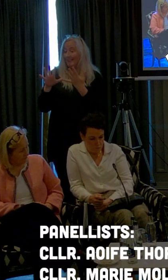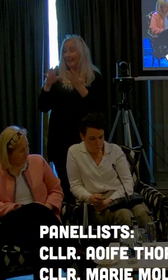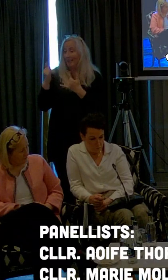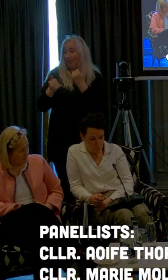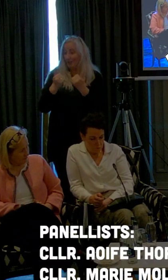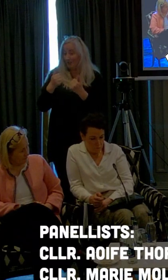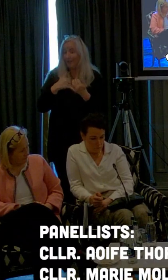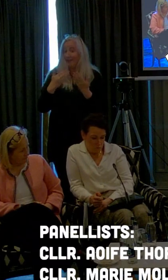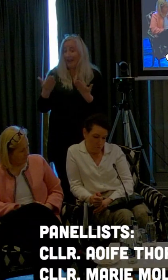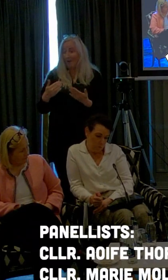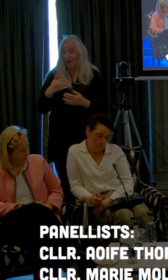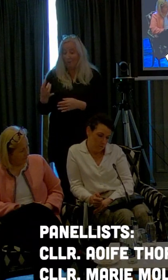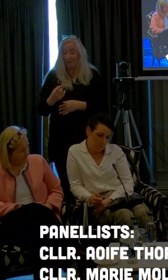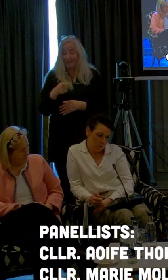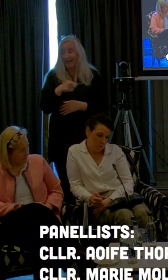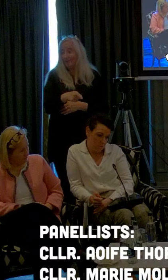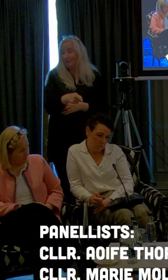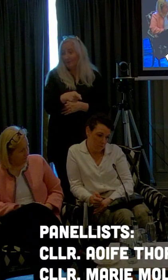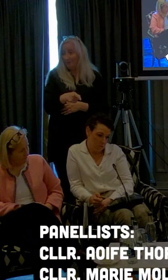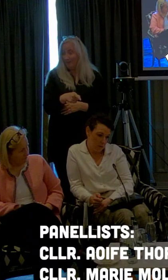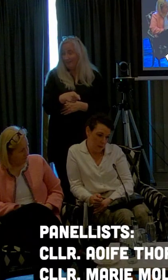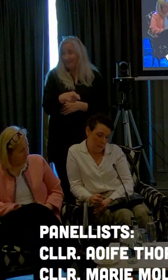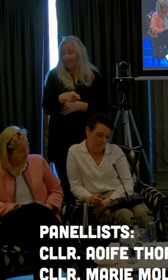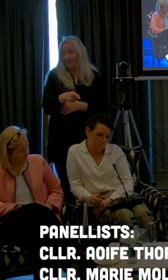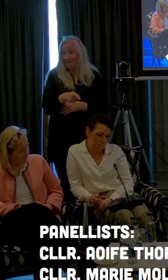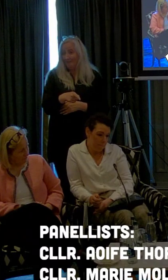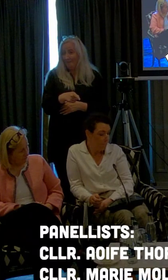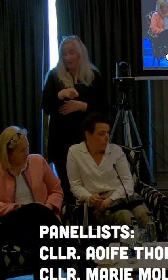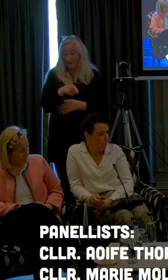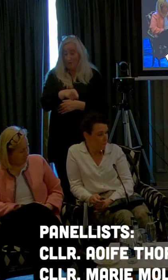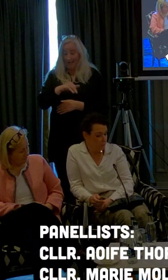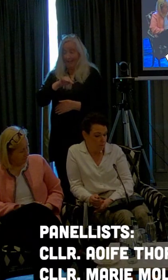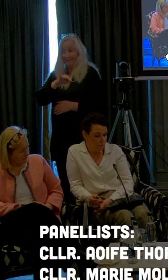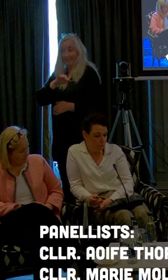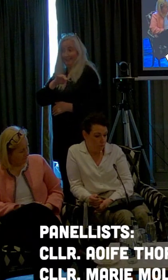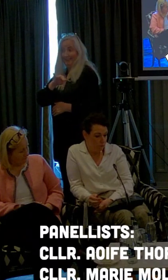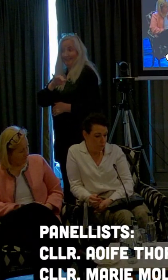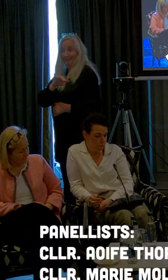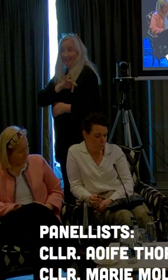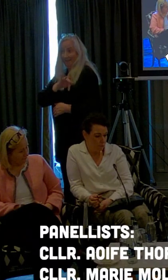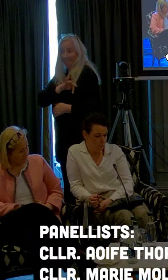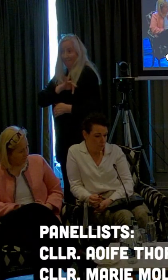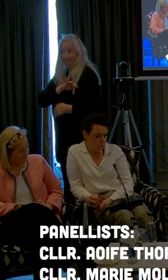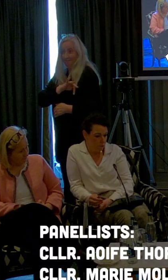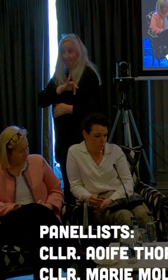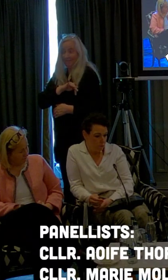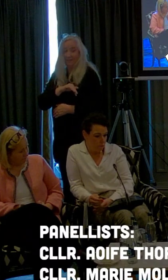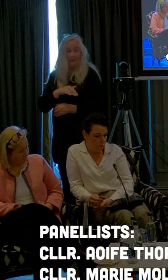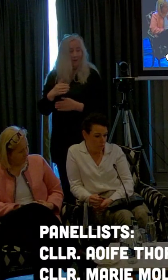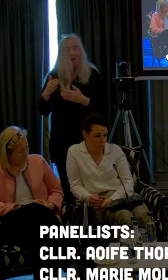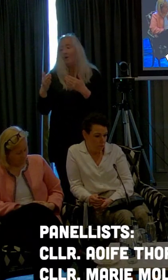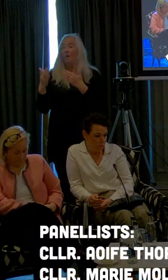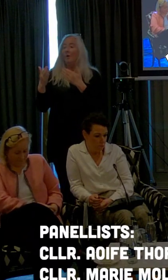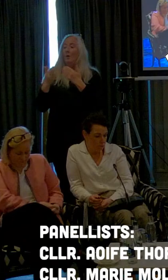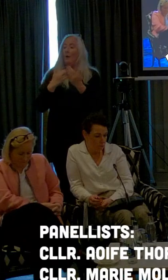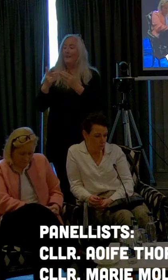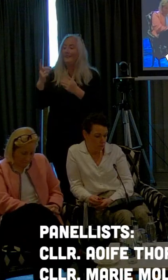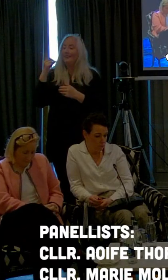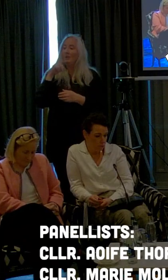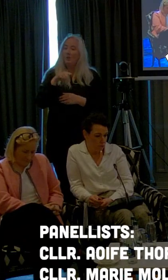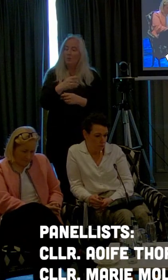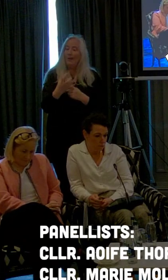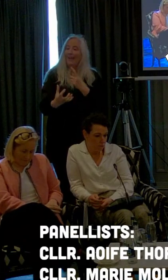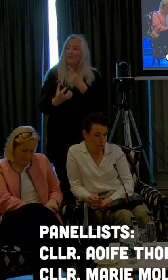you, if you were to say, look, for you yourself, what was the greatest achievements you felt you achieved as a